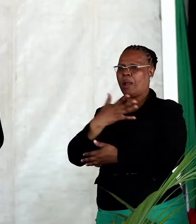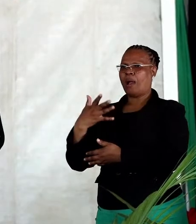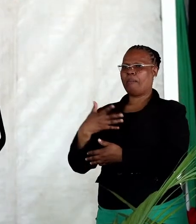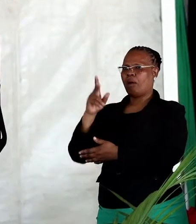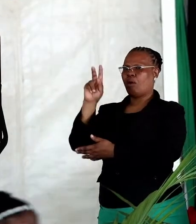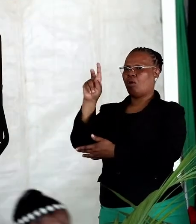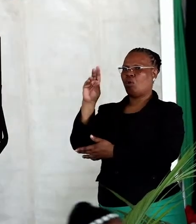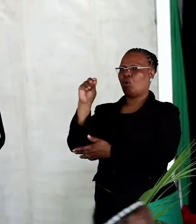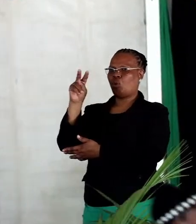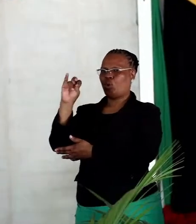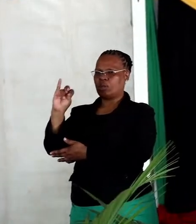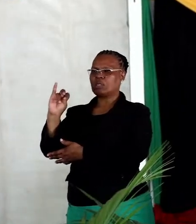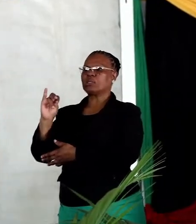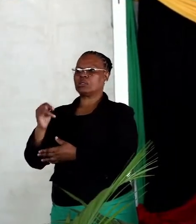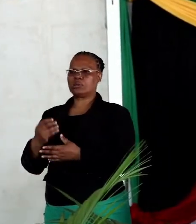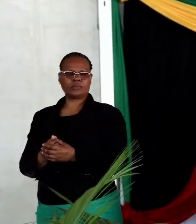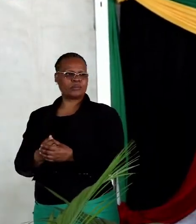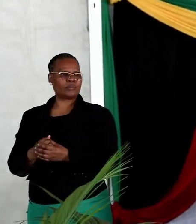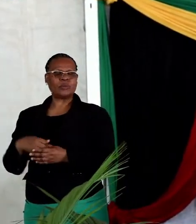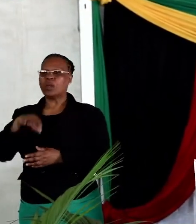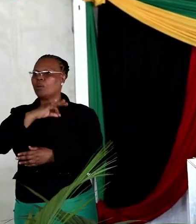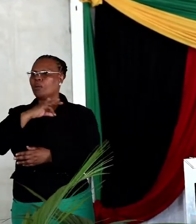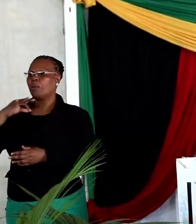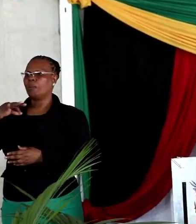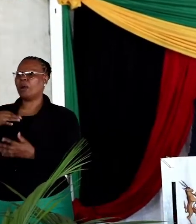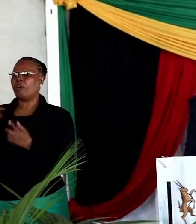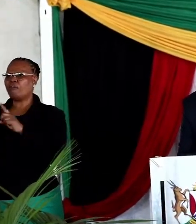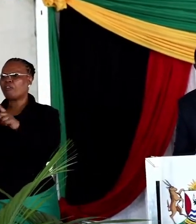Nomeya wasetsitsikama. Yes.